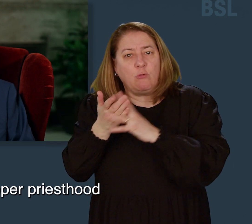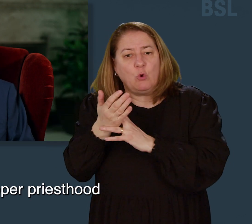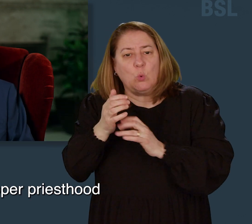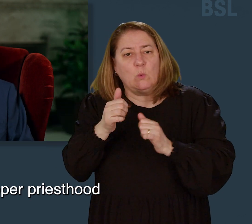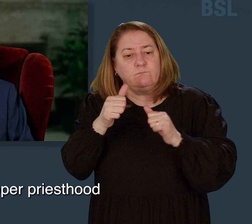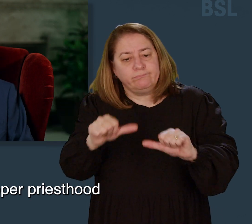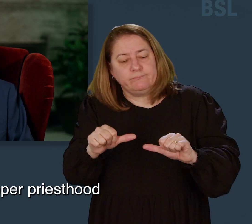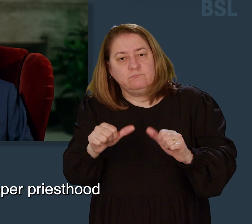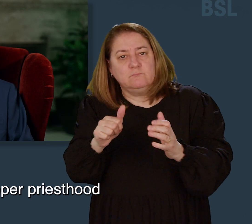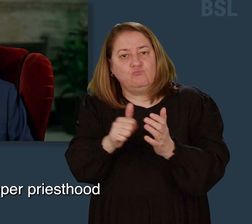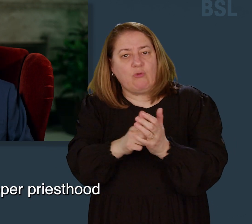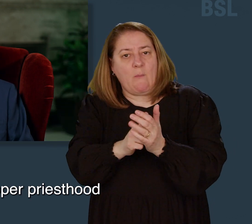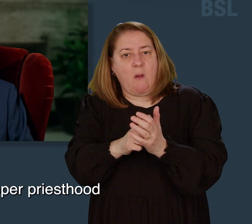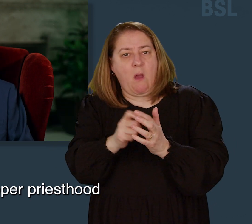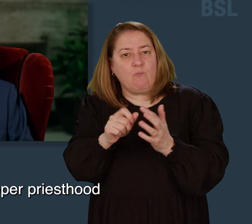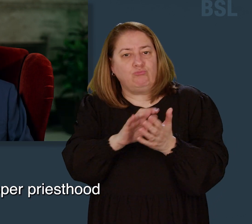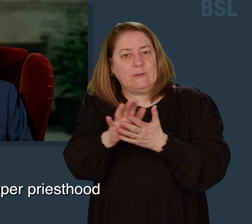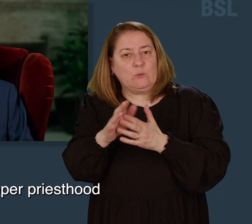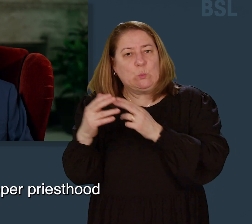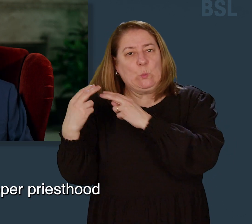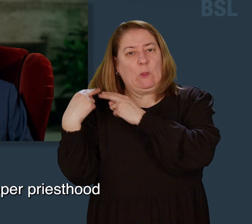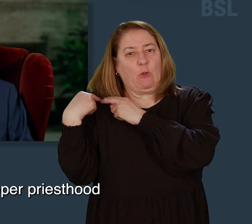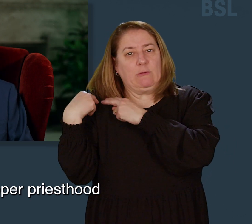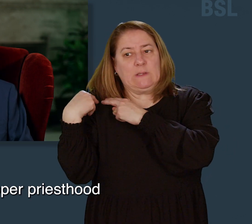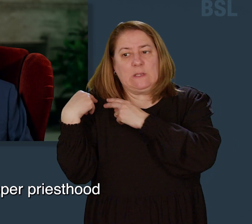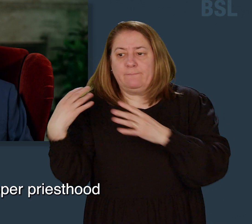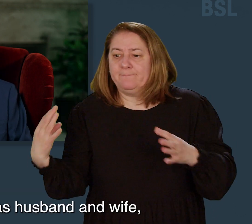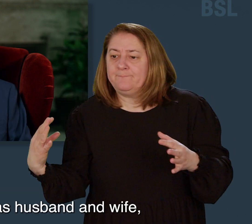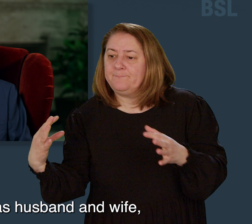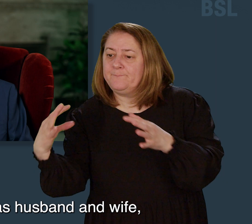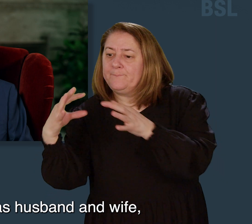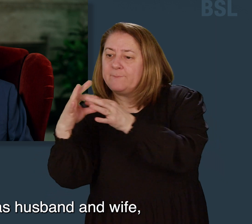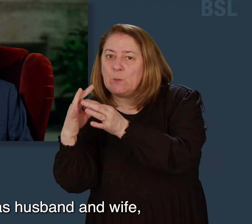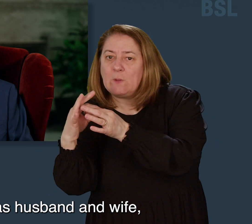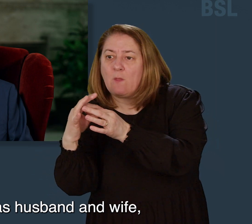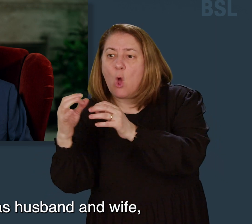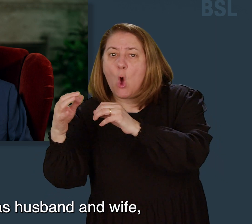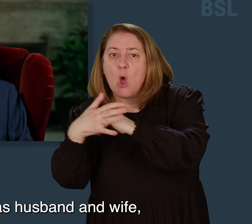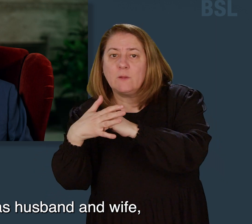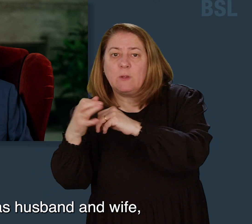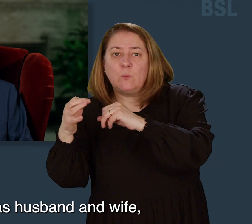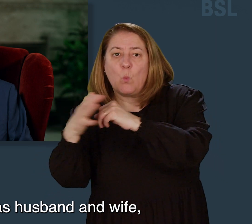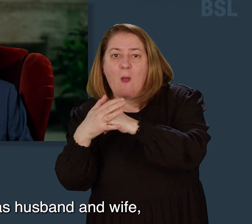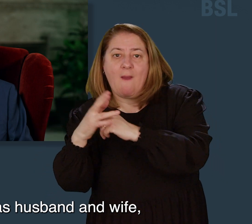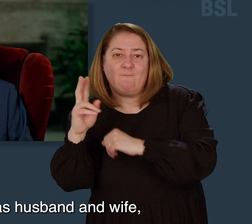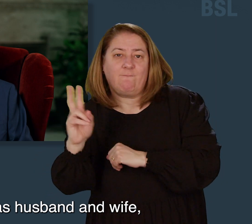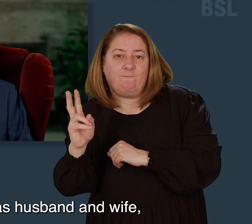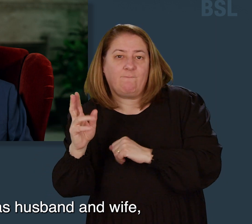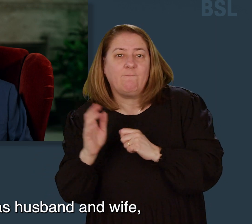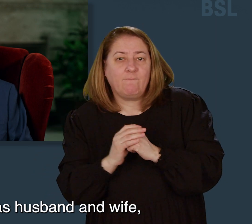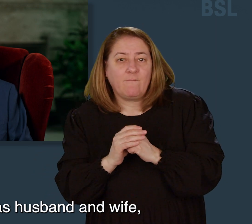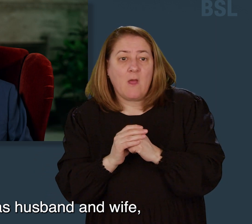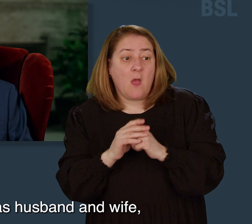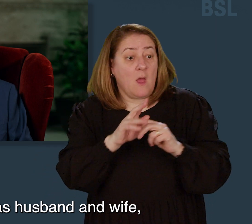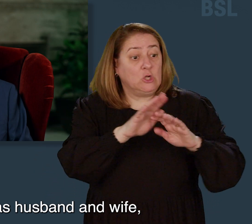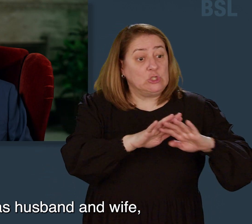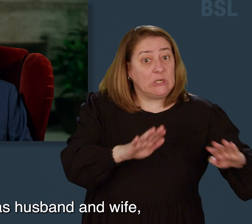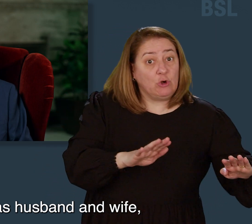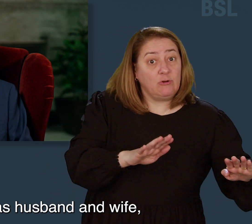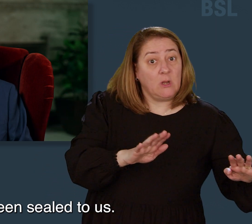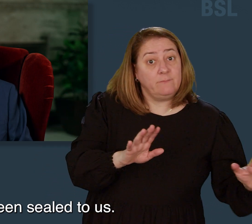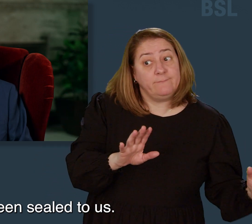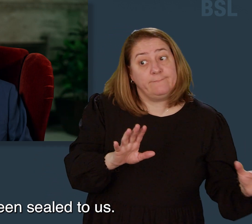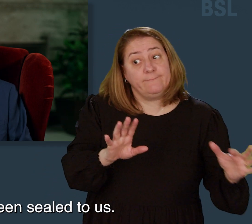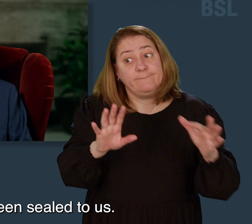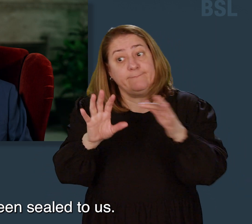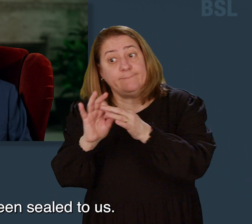administered by proper priesthood authority had bound us together as husband and wife,